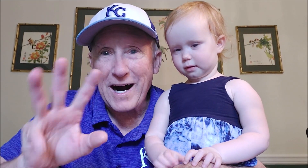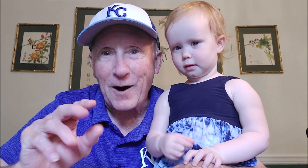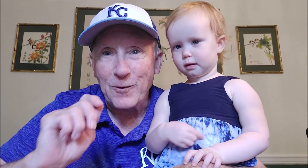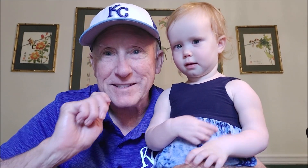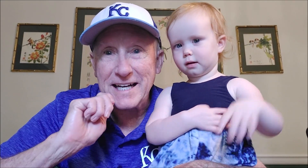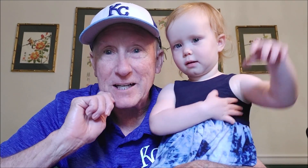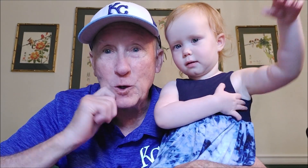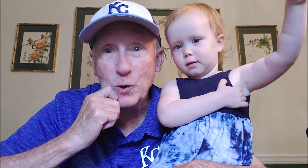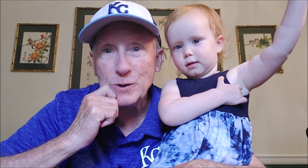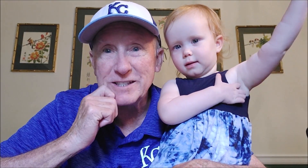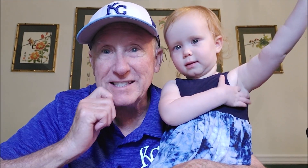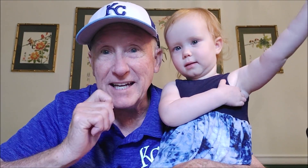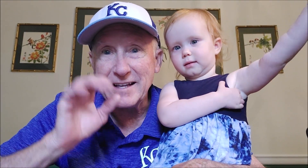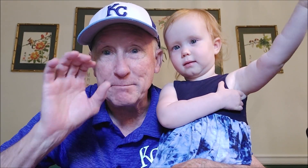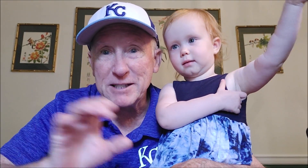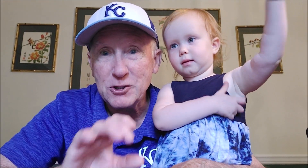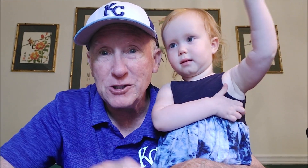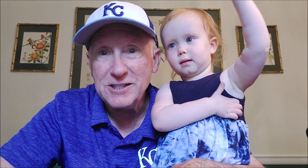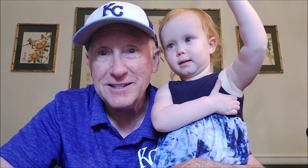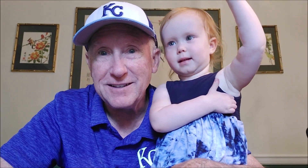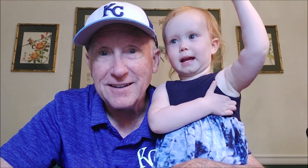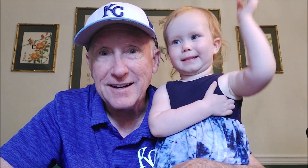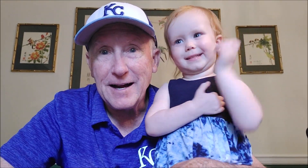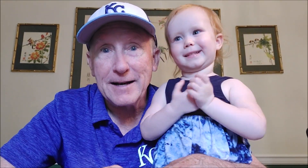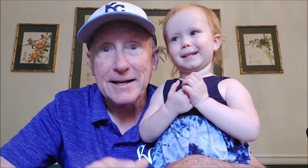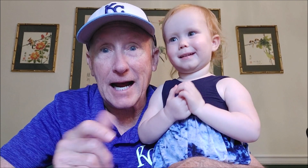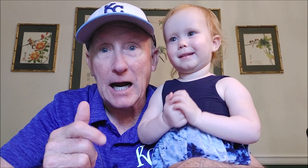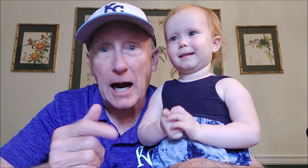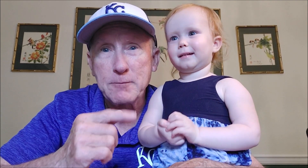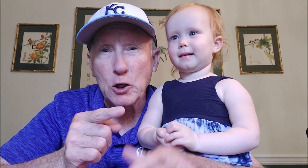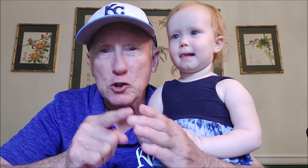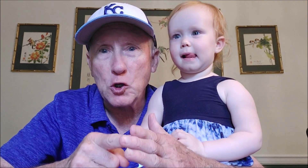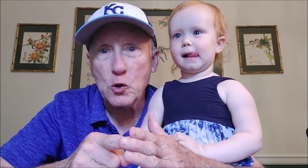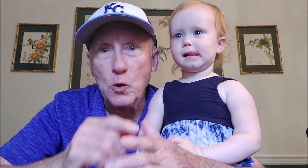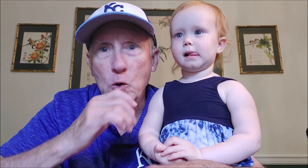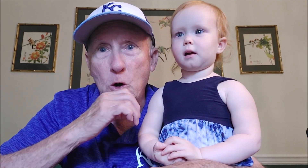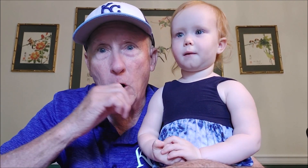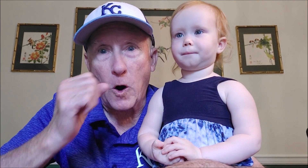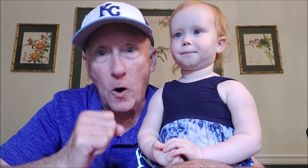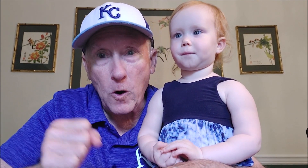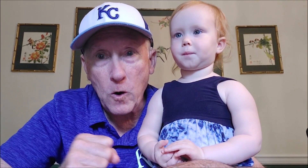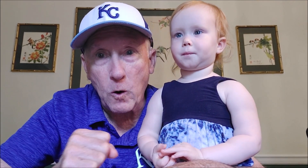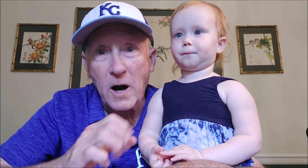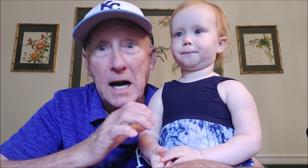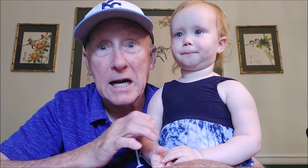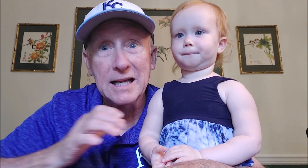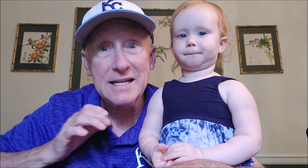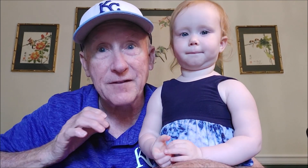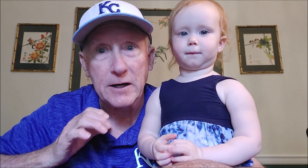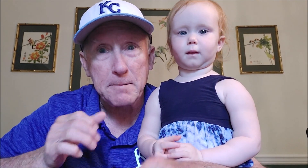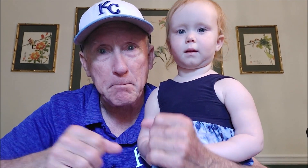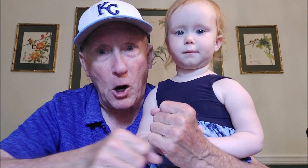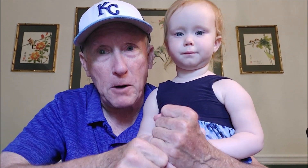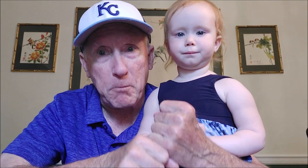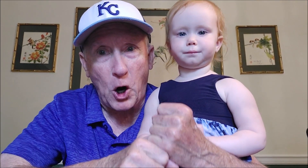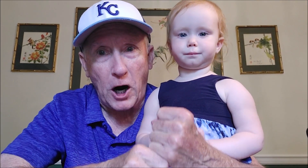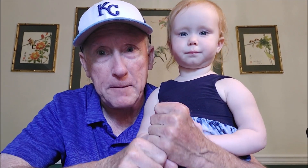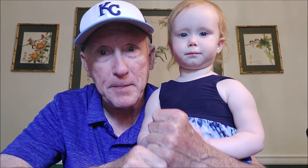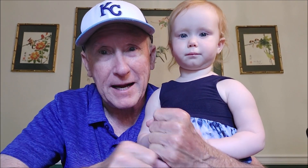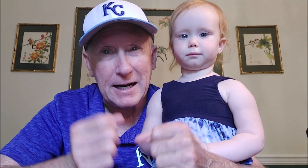Wow, was that cool to see that pictures? Yes. Now I'm going to show you old Cleveland ballpark. I